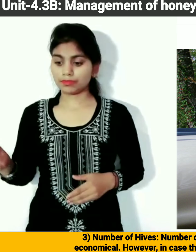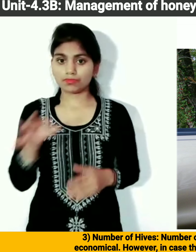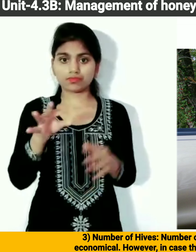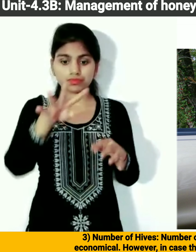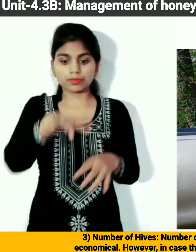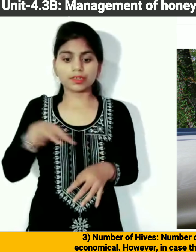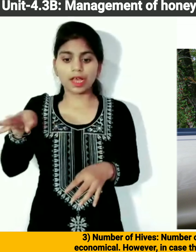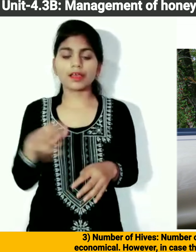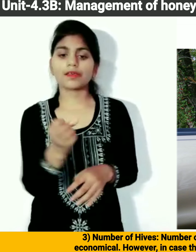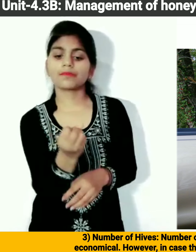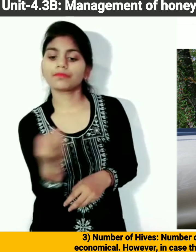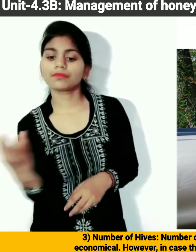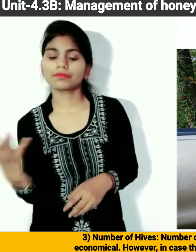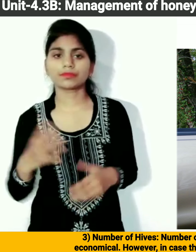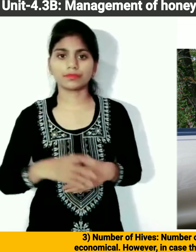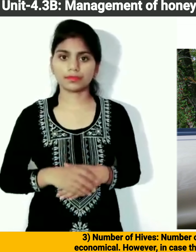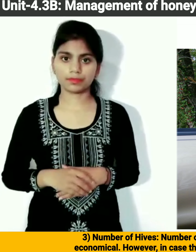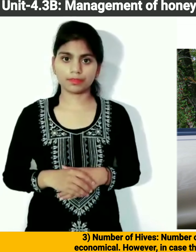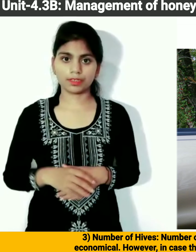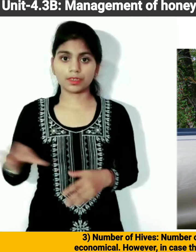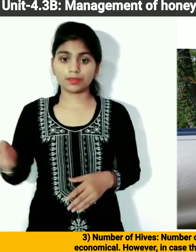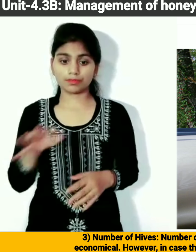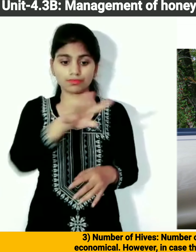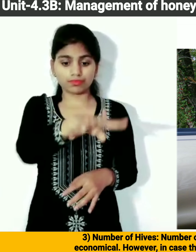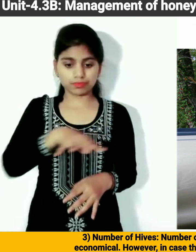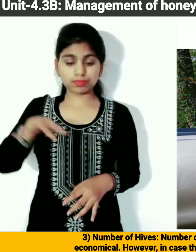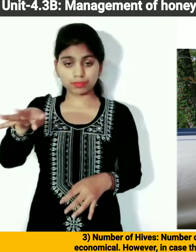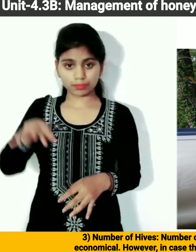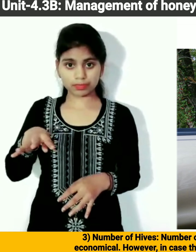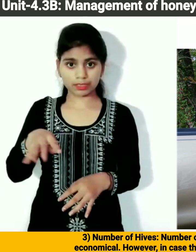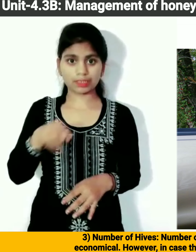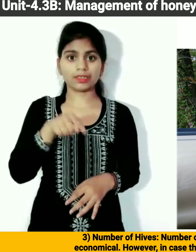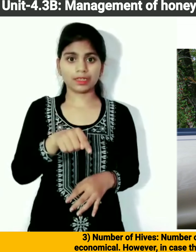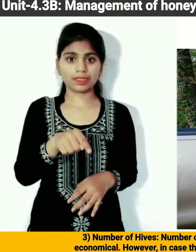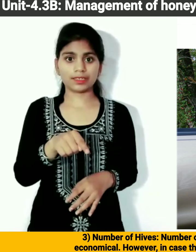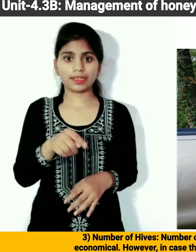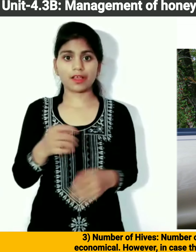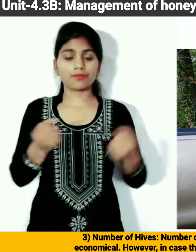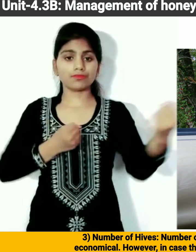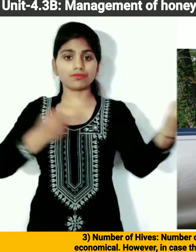load be migrated to make it more economical.